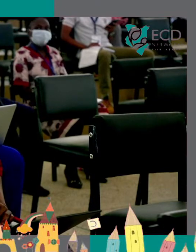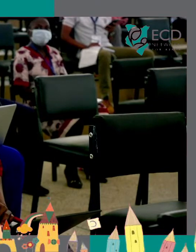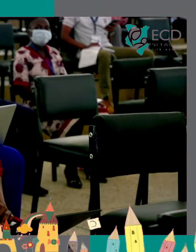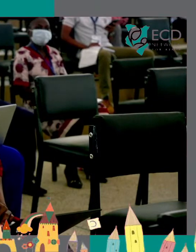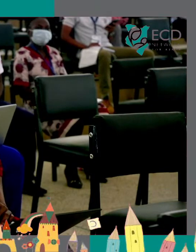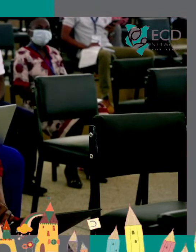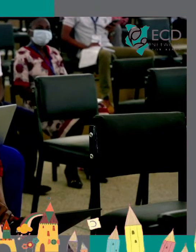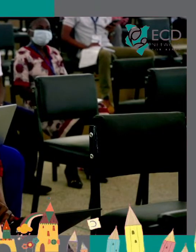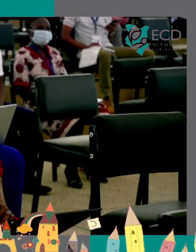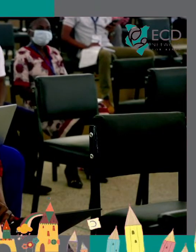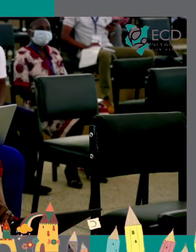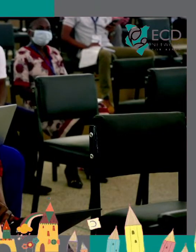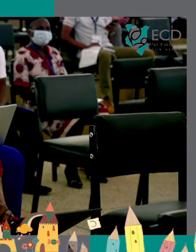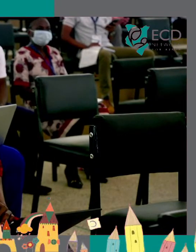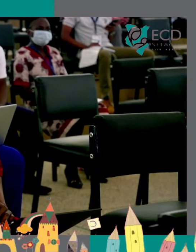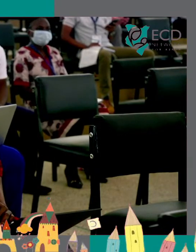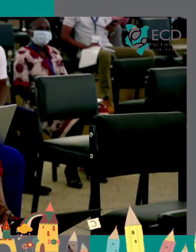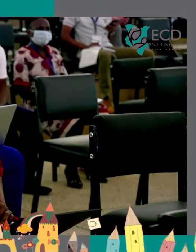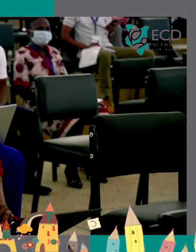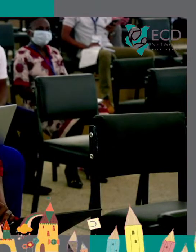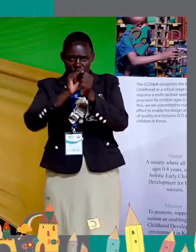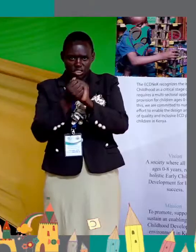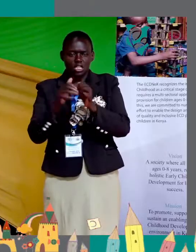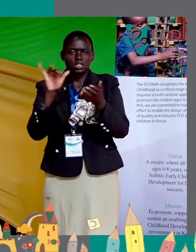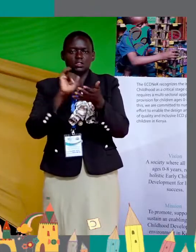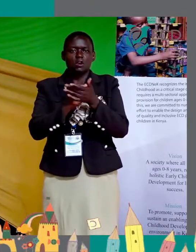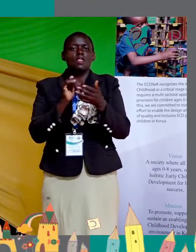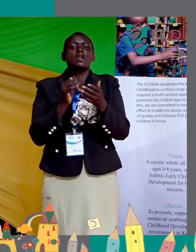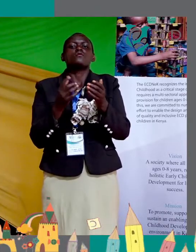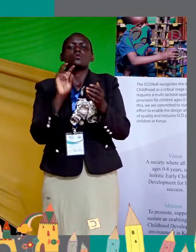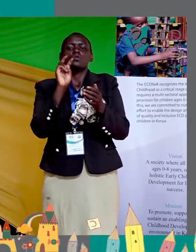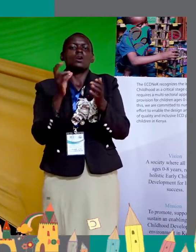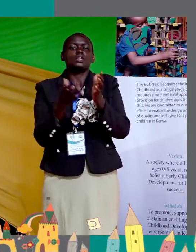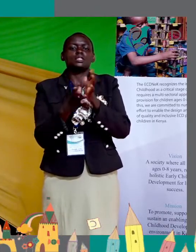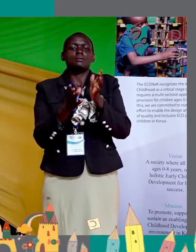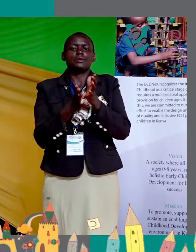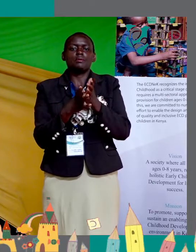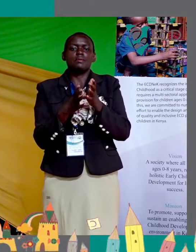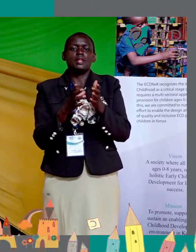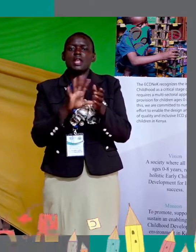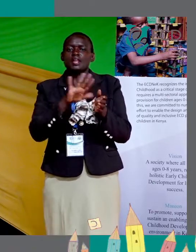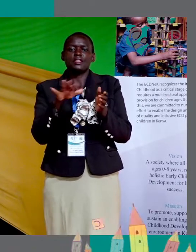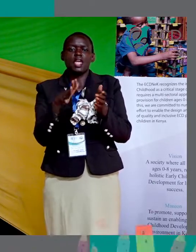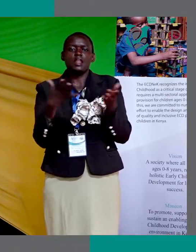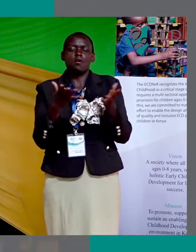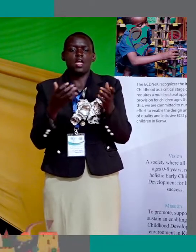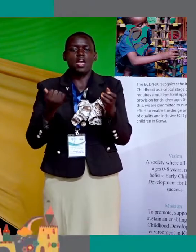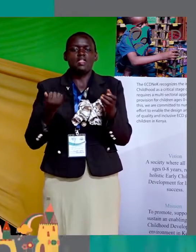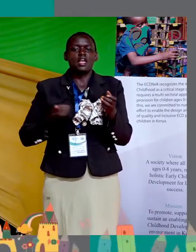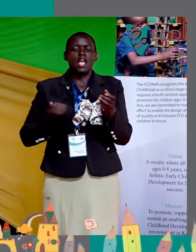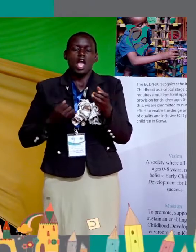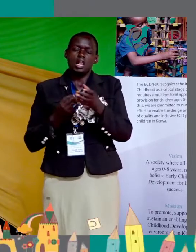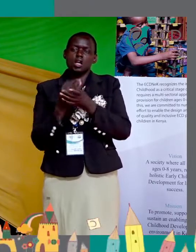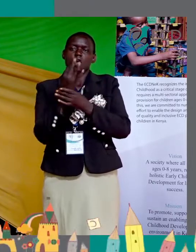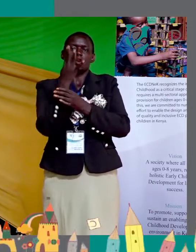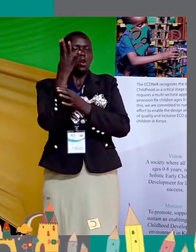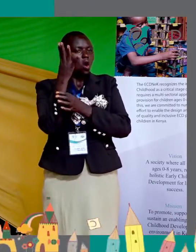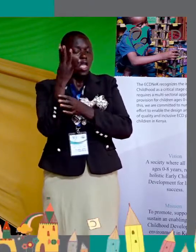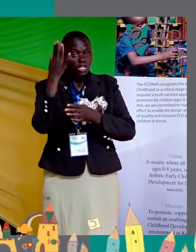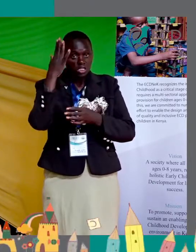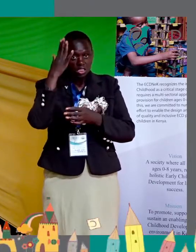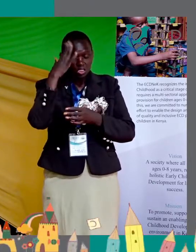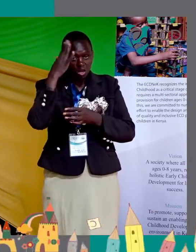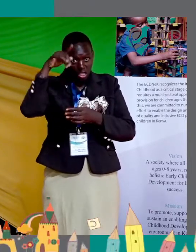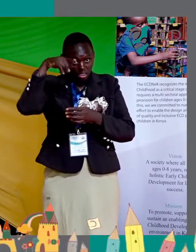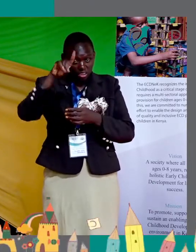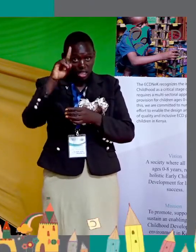we may have to see how to change it so that we address the problem at a point that a girl grows up knowing herself and she's able